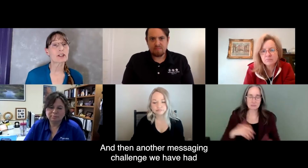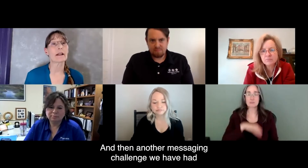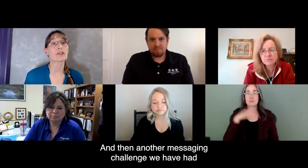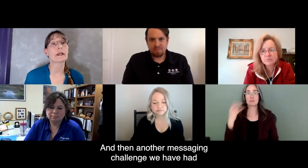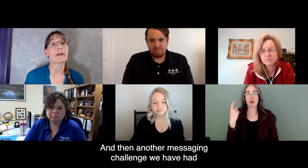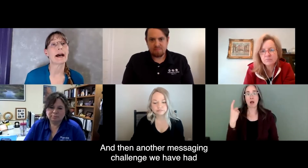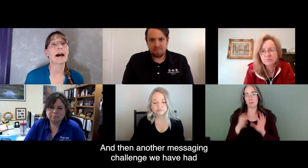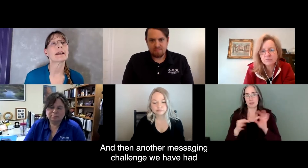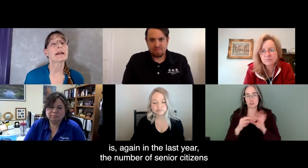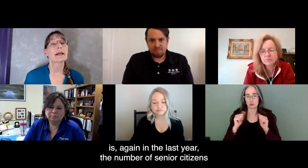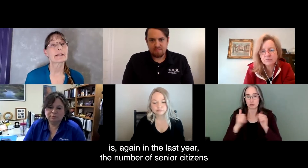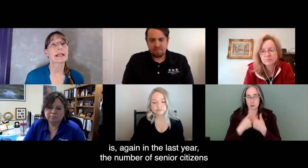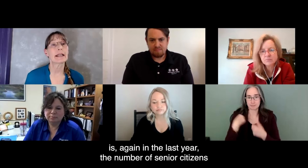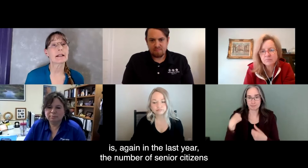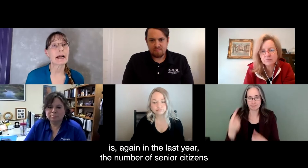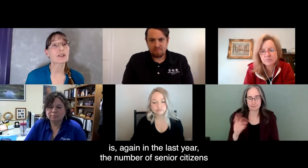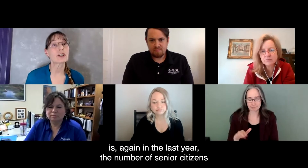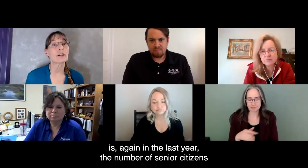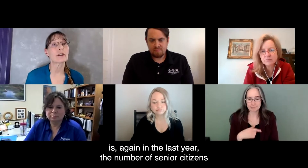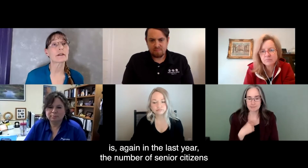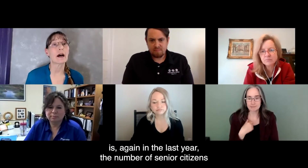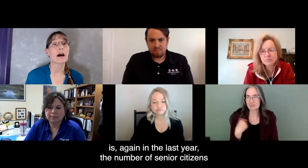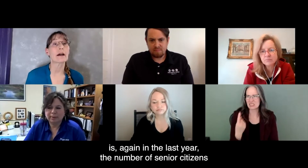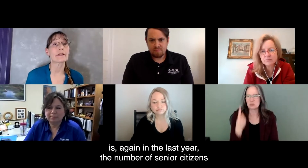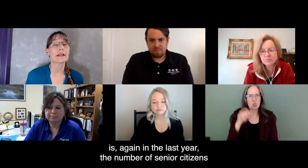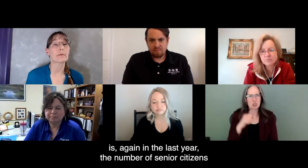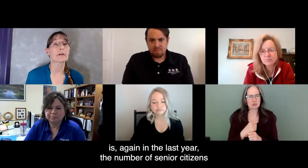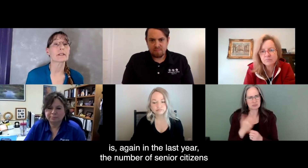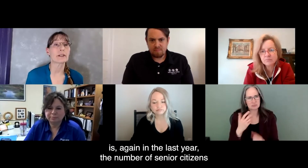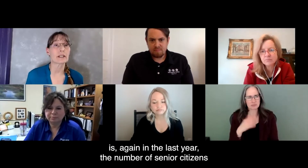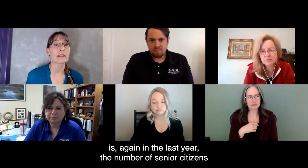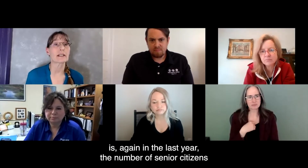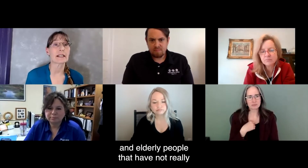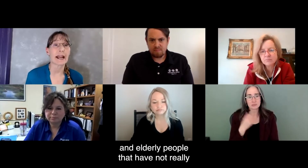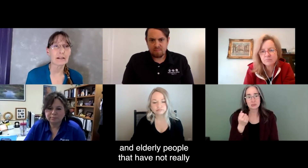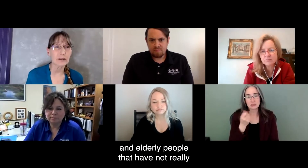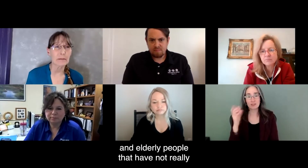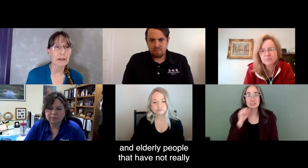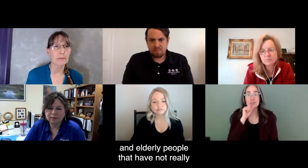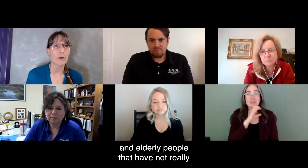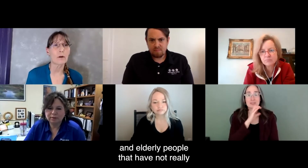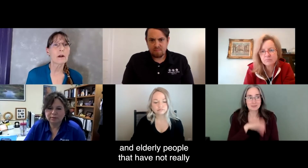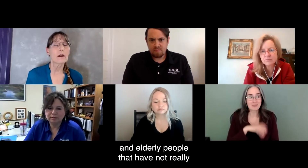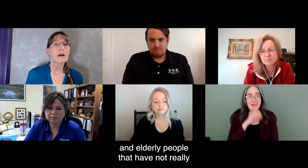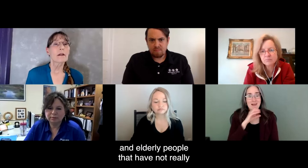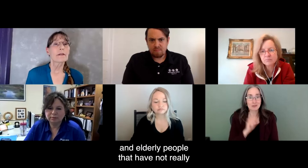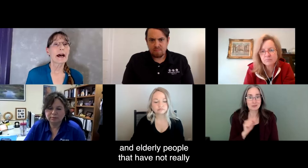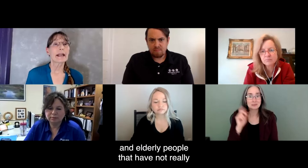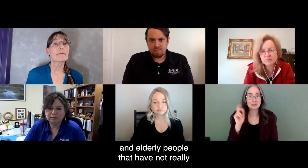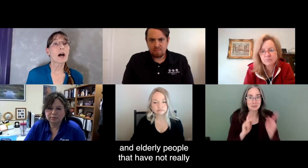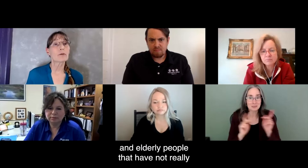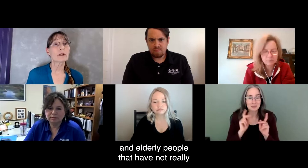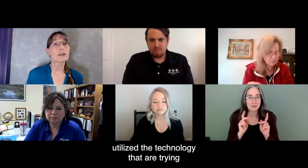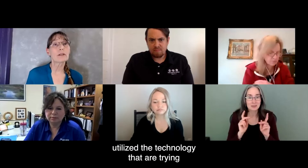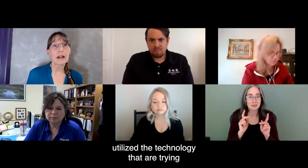messaging challenge we have had is, again, in the last year, the number of senior citizens and elderly people that